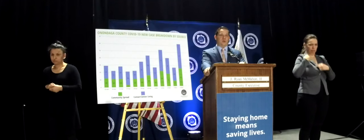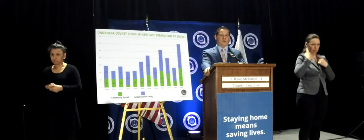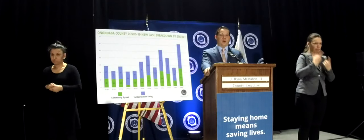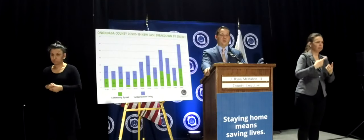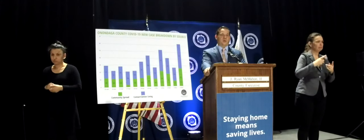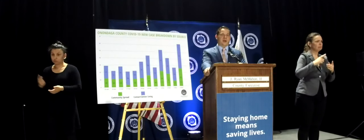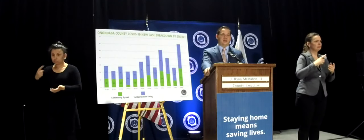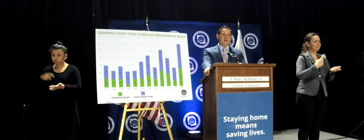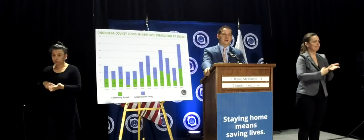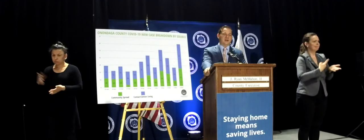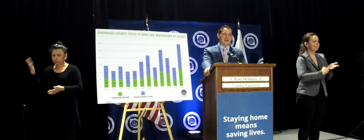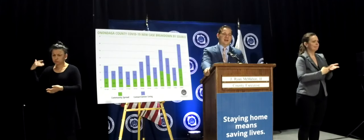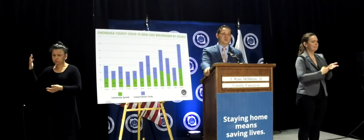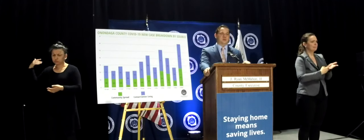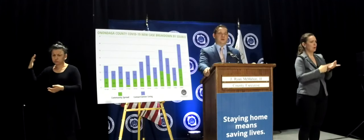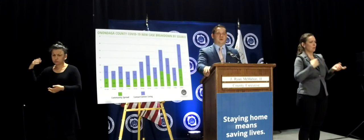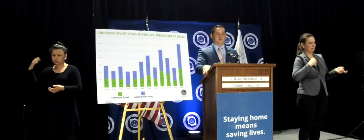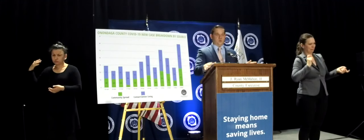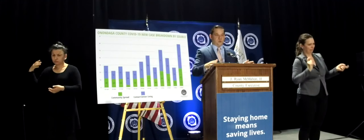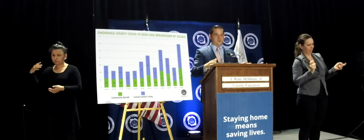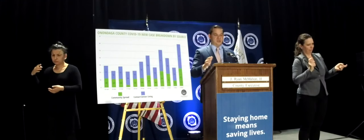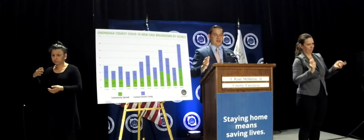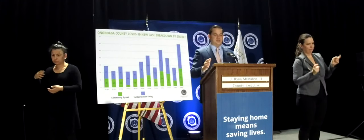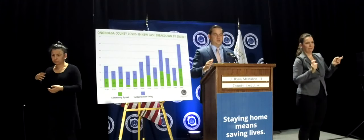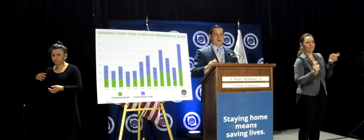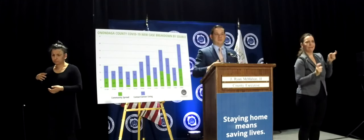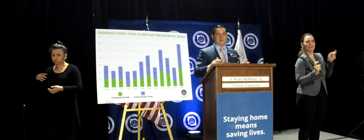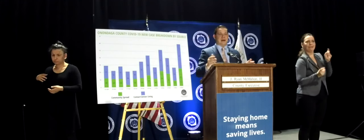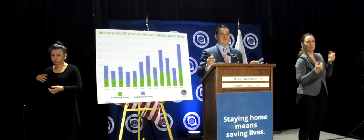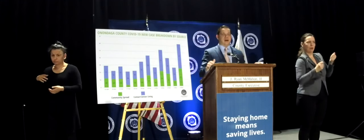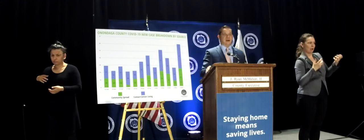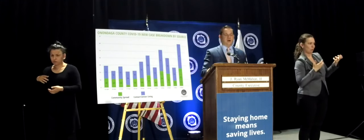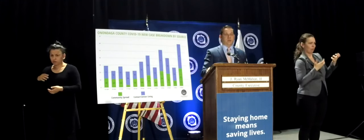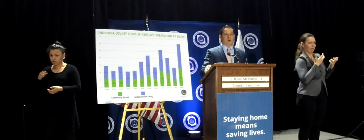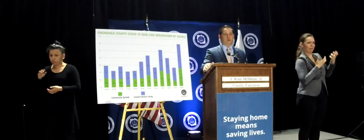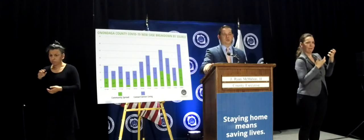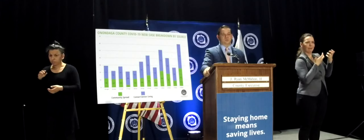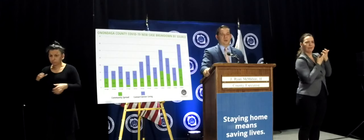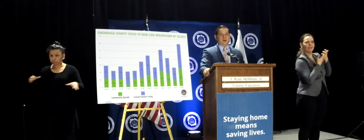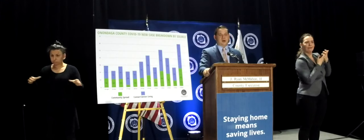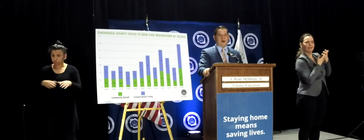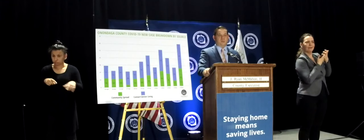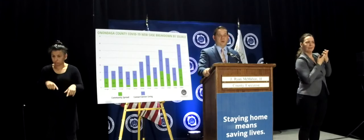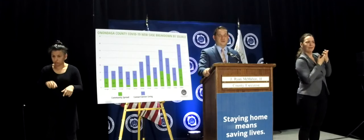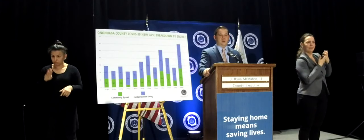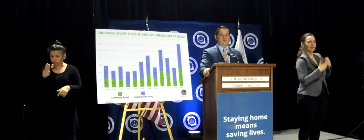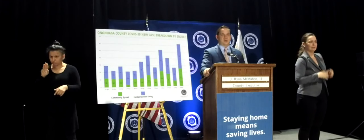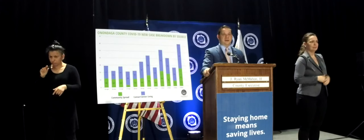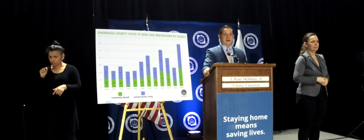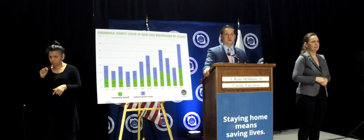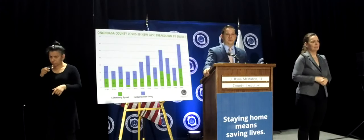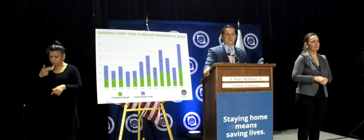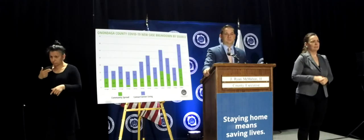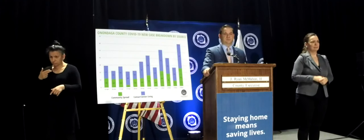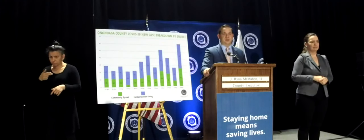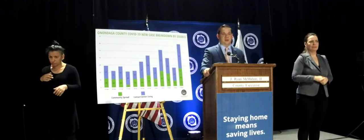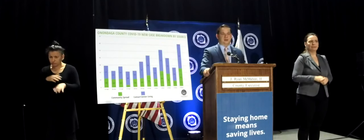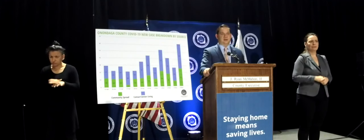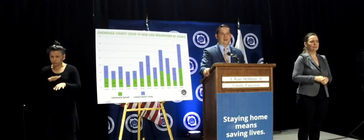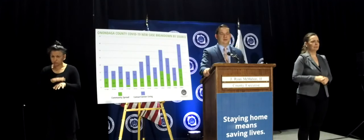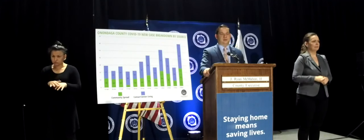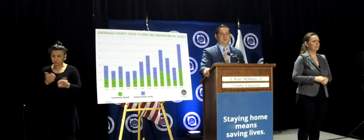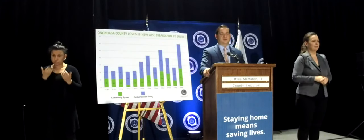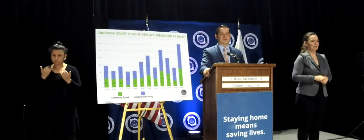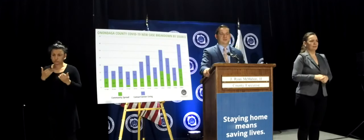learned more along the way, and as we learn, the rules change and we have to modify our approach, but it's always been data driven,